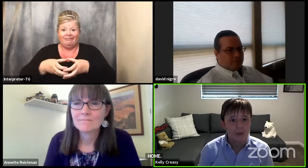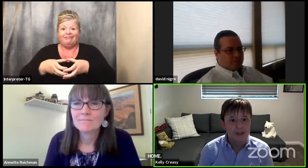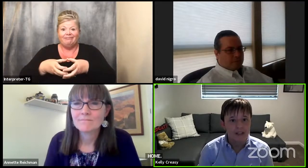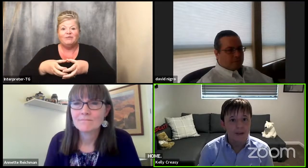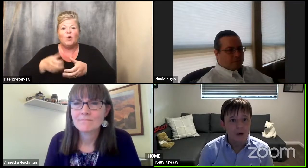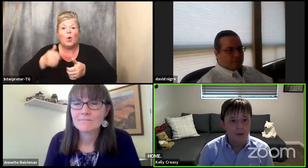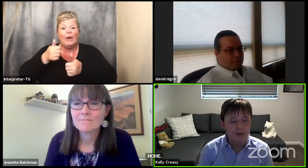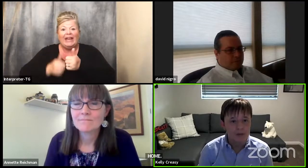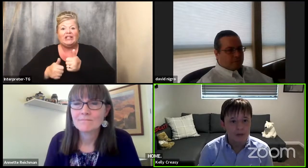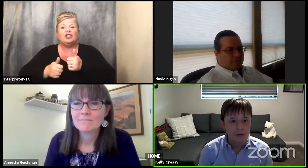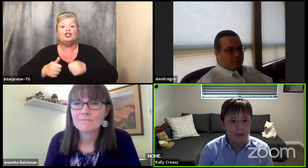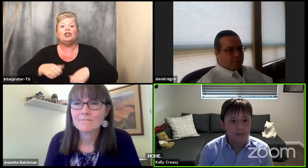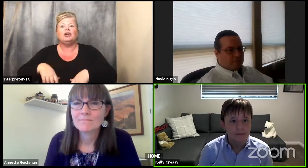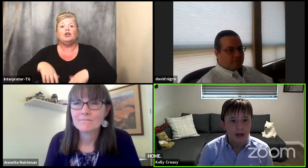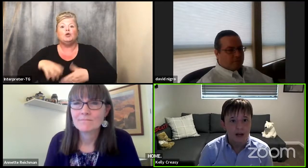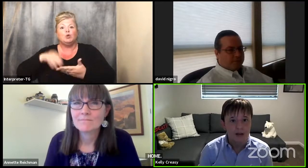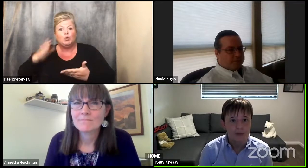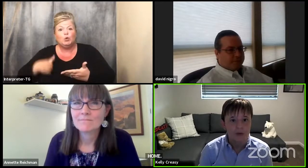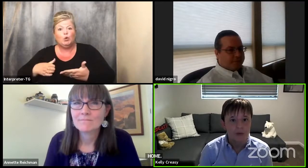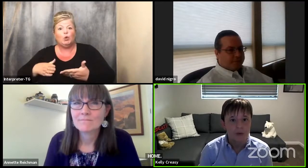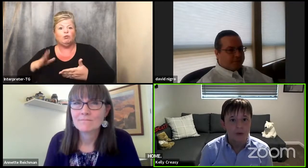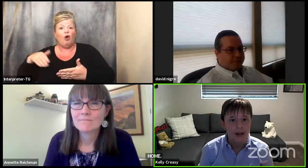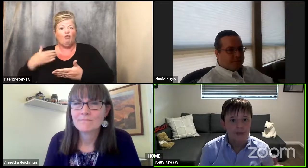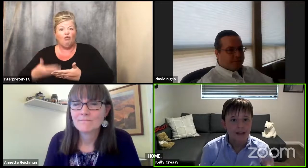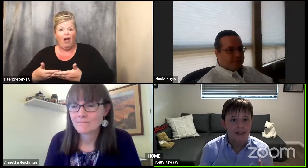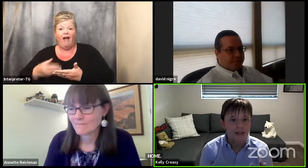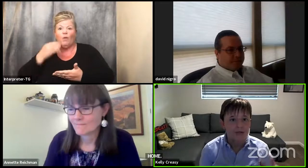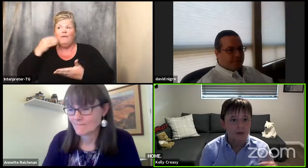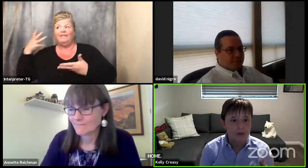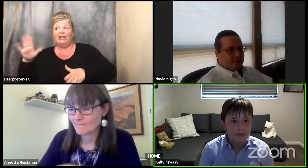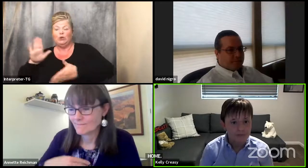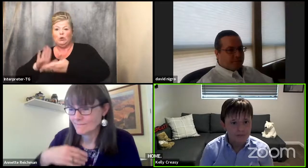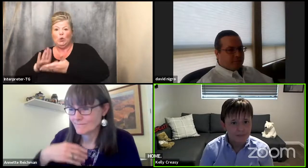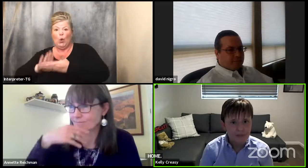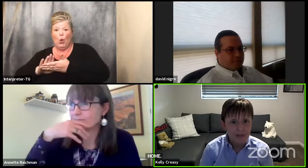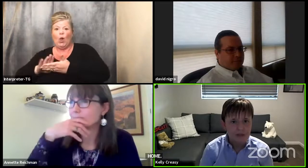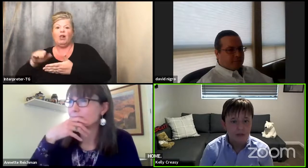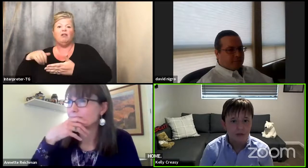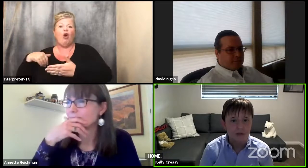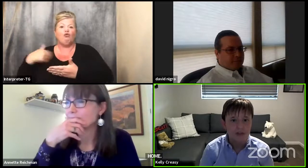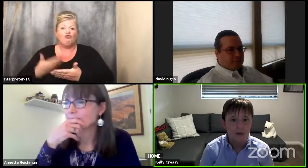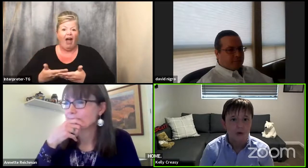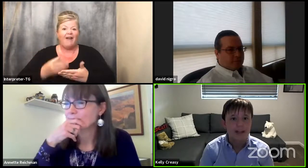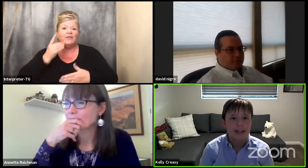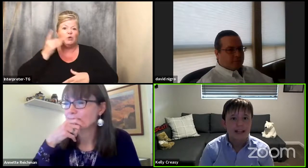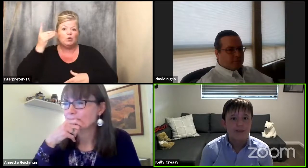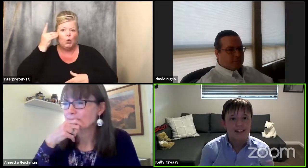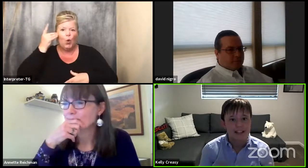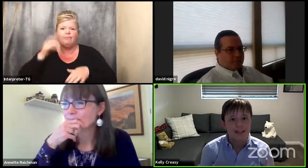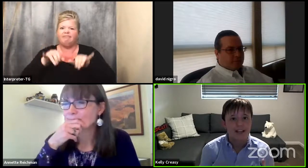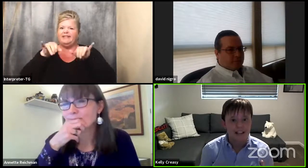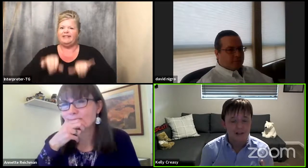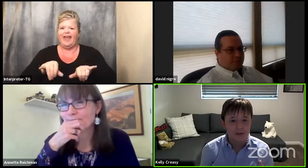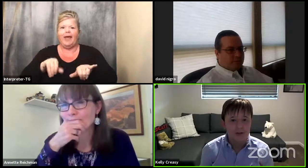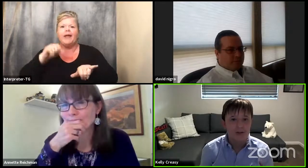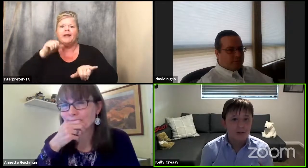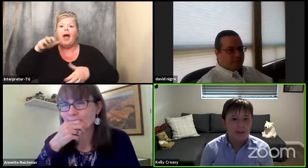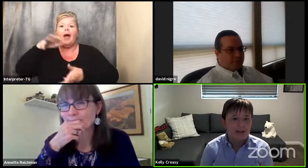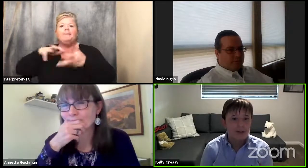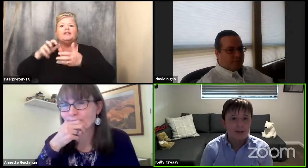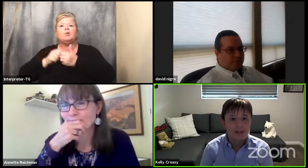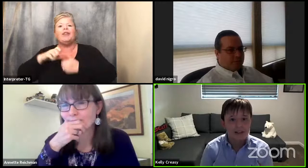building once they come home from school, so that we won't have mixing of dorms. students. So if we did have a case in the